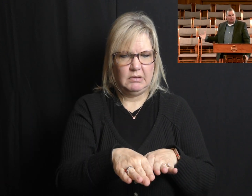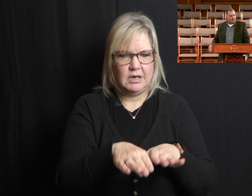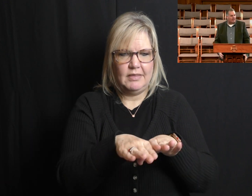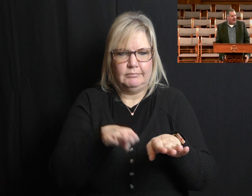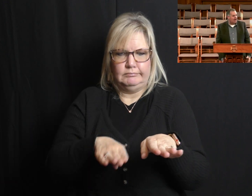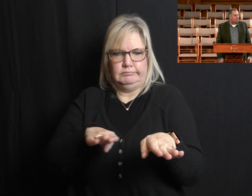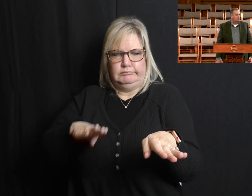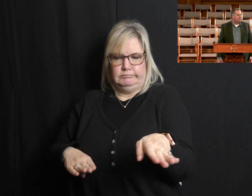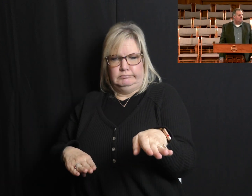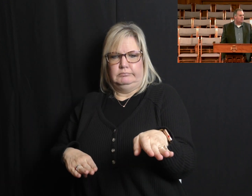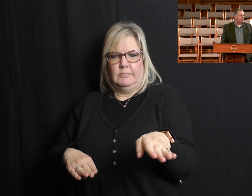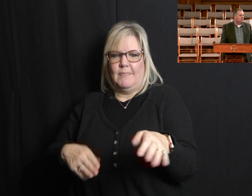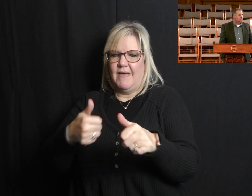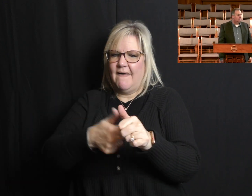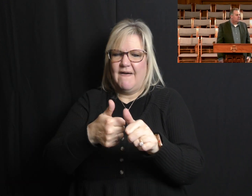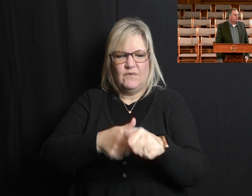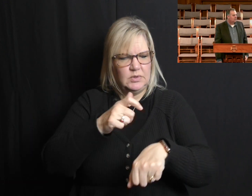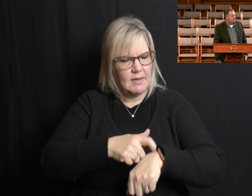back every time?